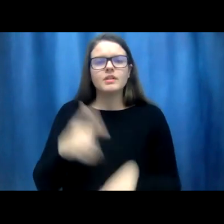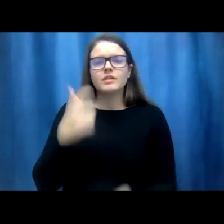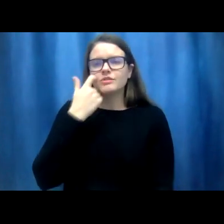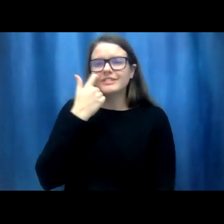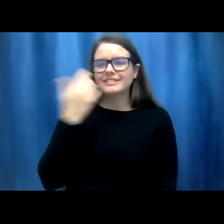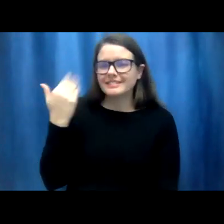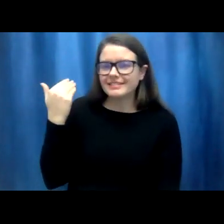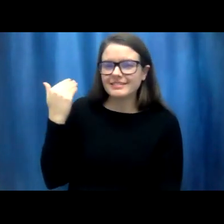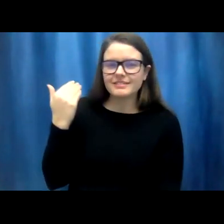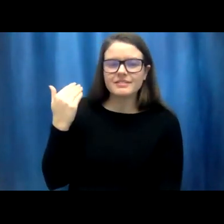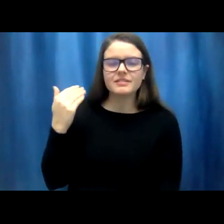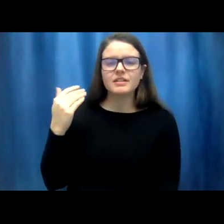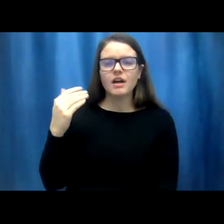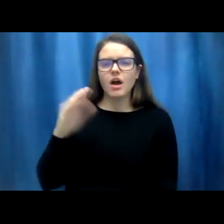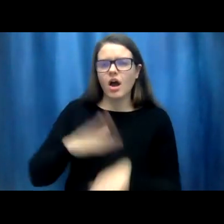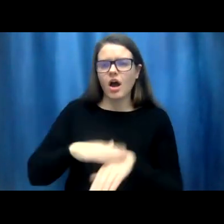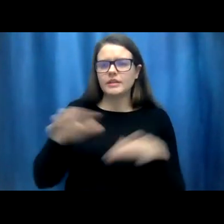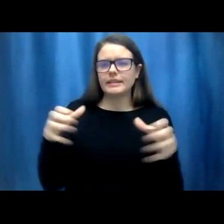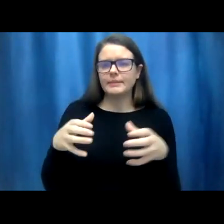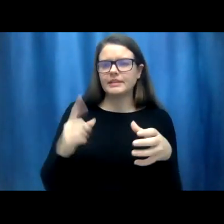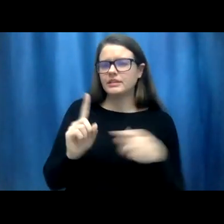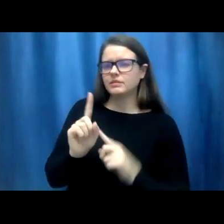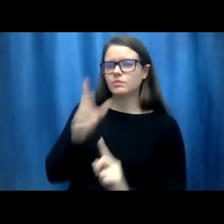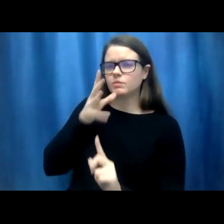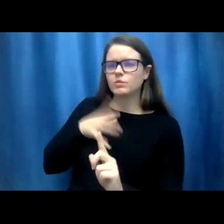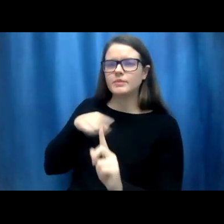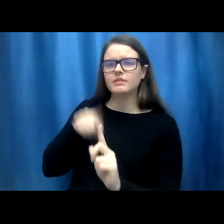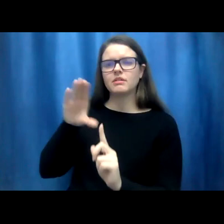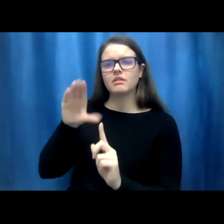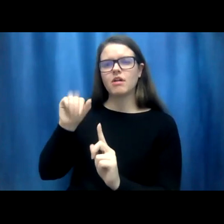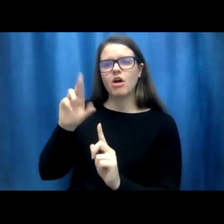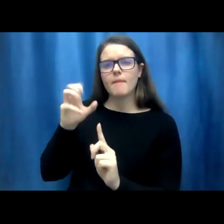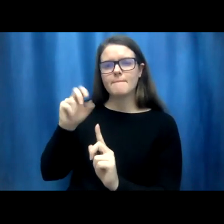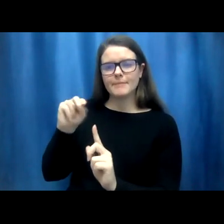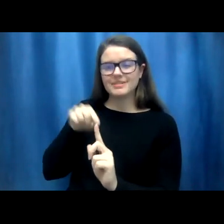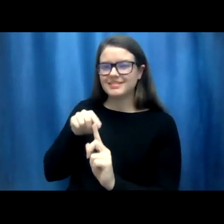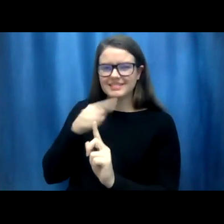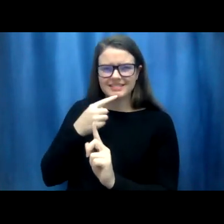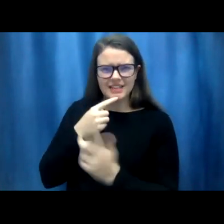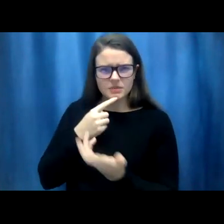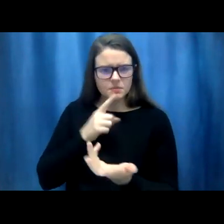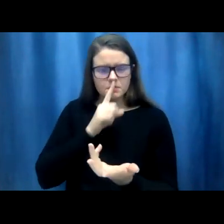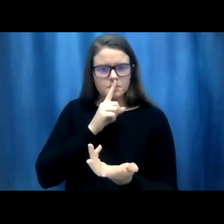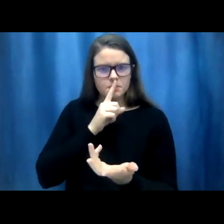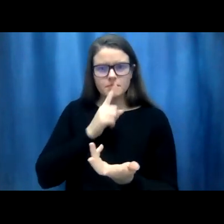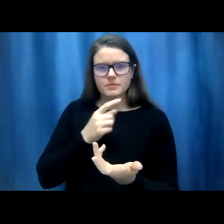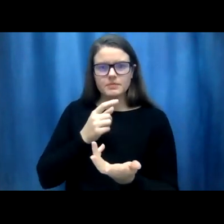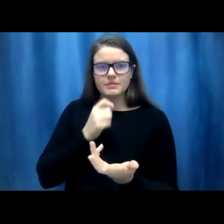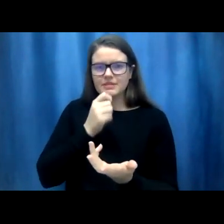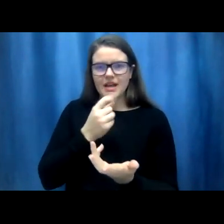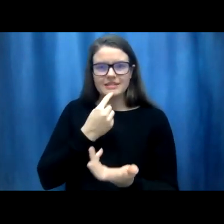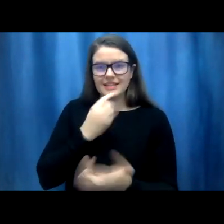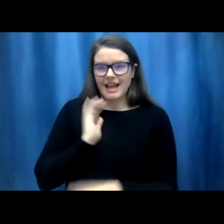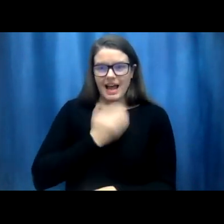Boucher, who's on the committee, she reported that they didn't specifically identify where our community